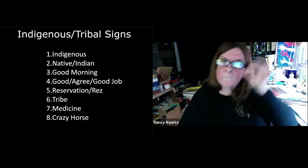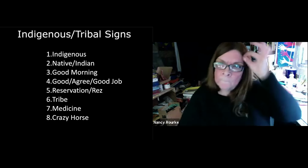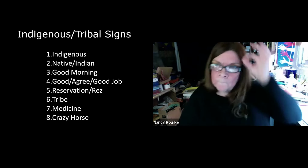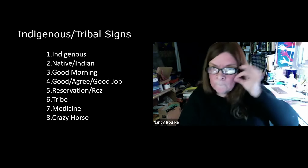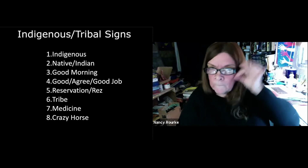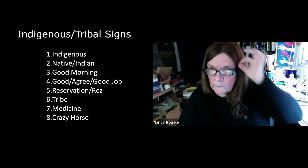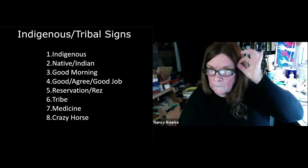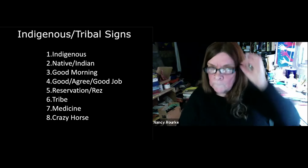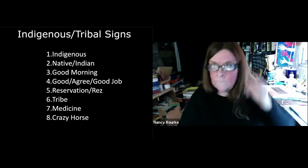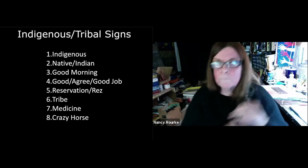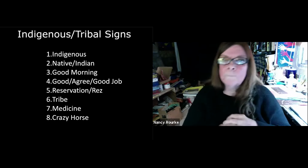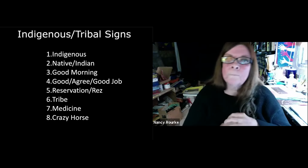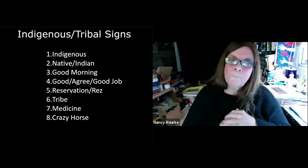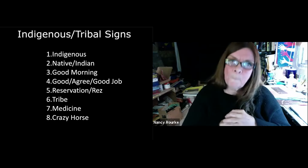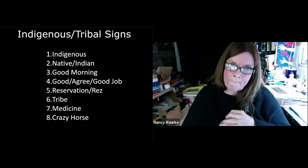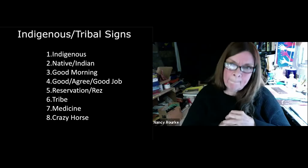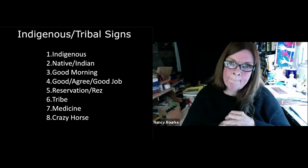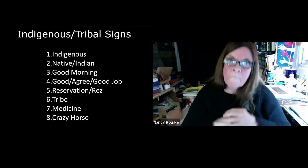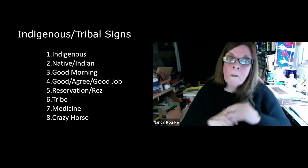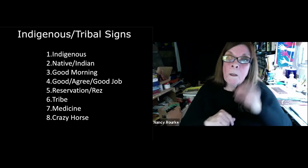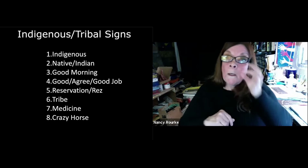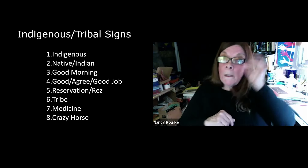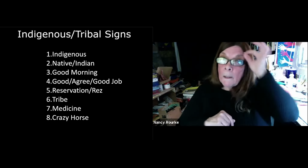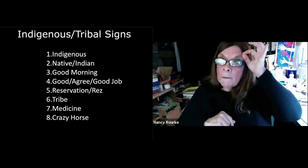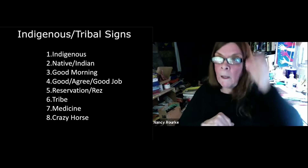paint sign. There is a preference to just sign Indian or Native.